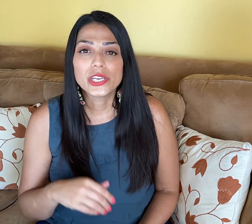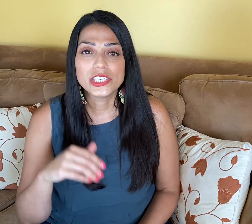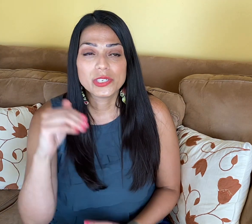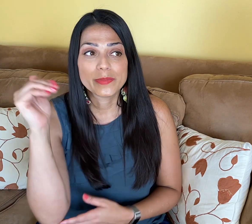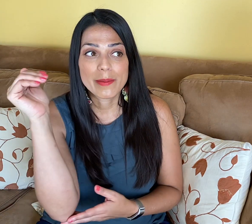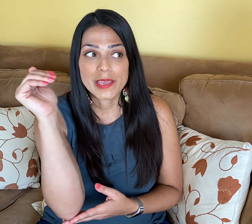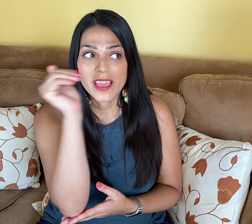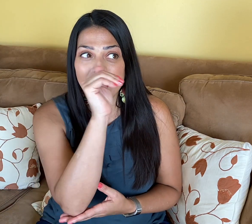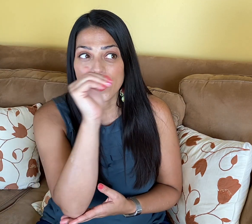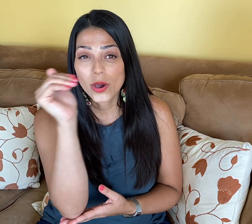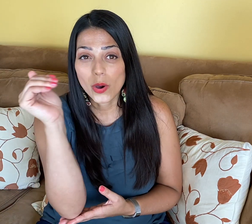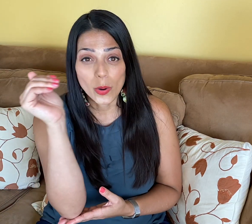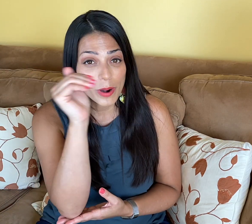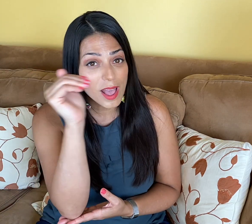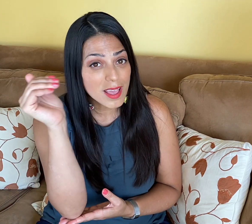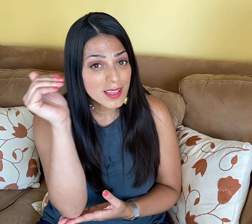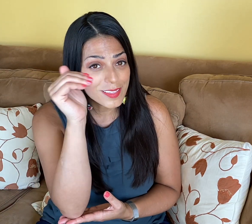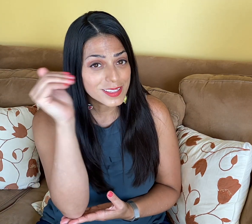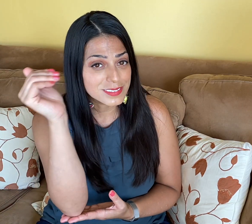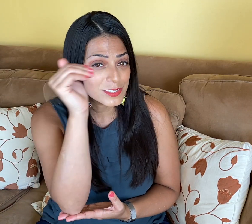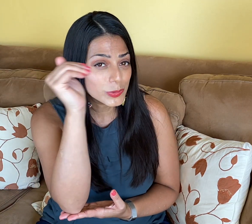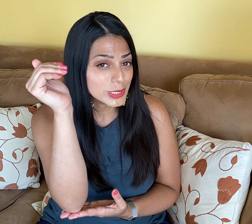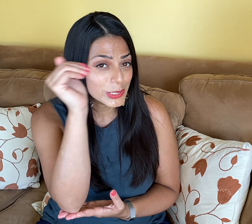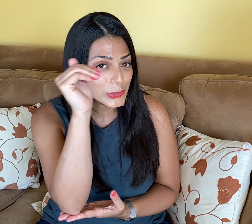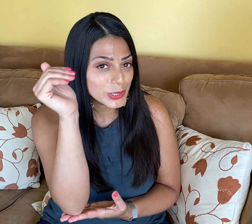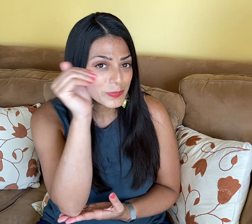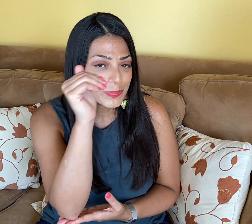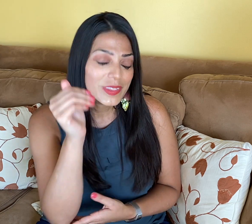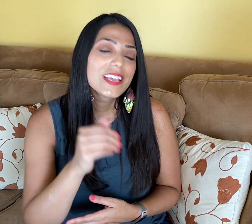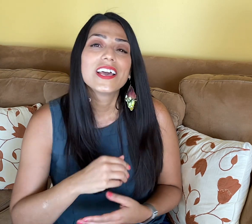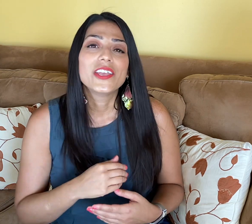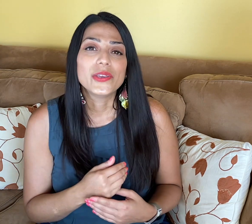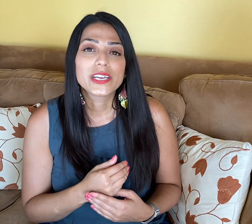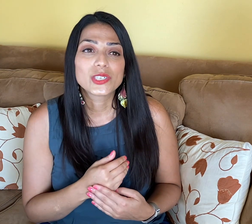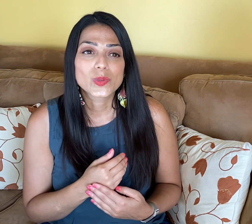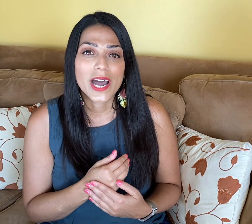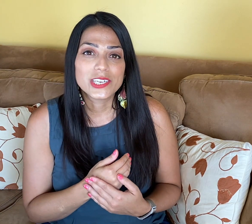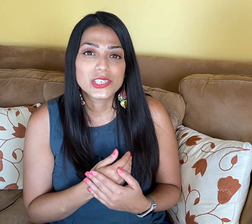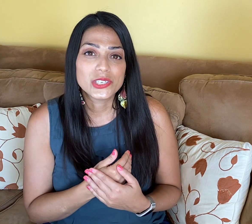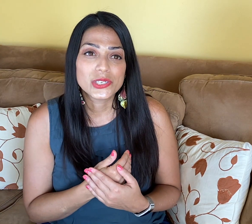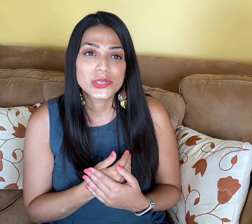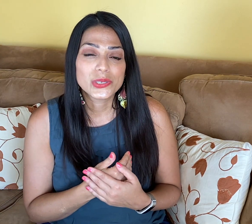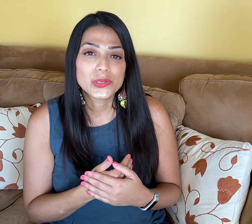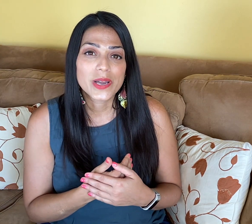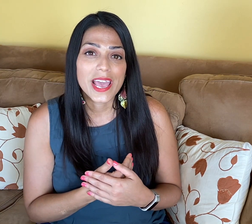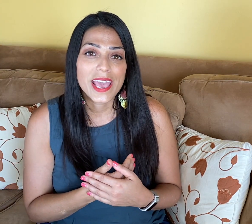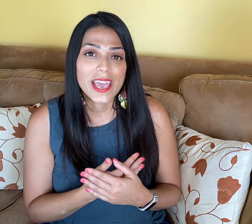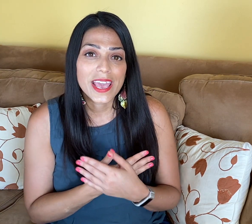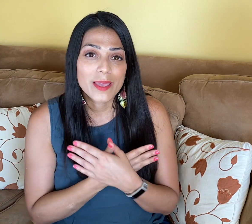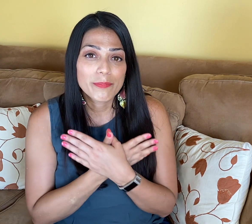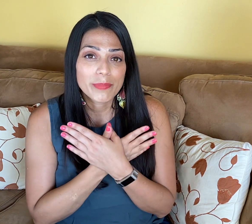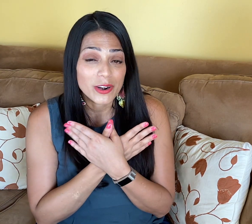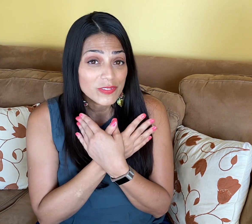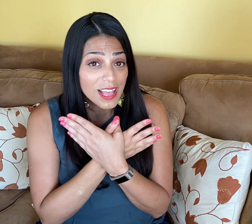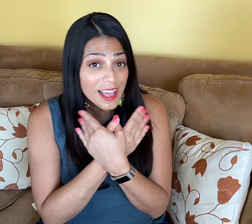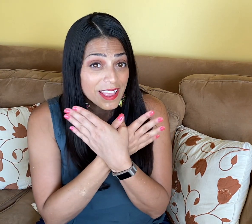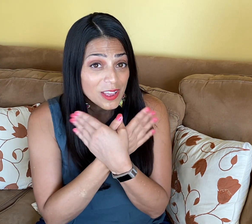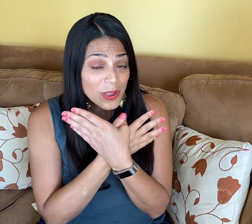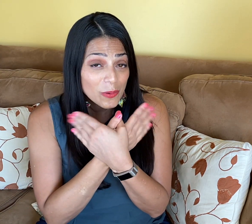do maybe a cobra. This is really cool. You can try to do a butterfly with